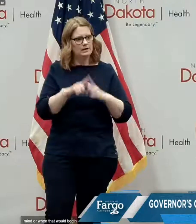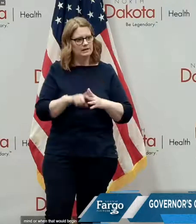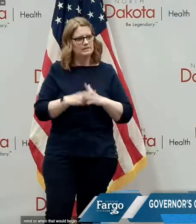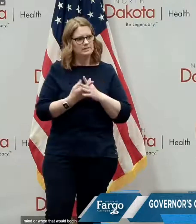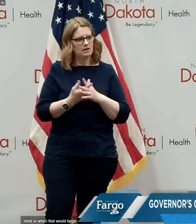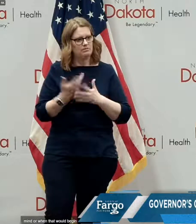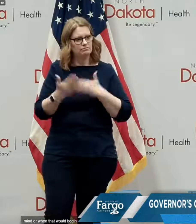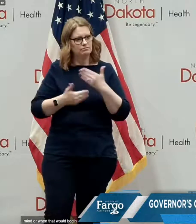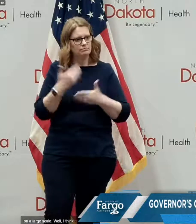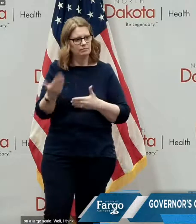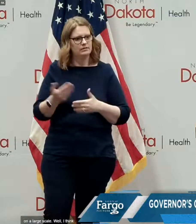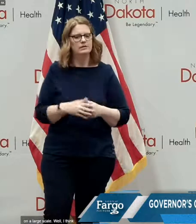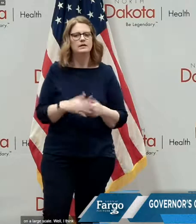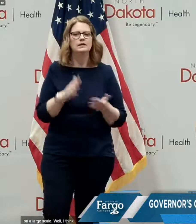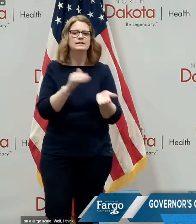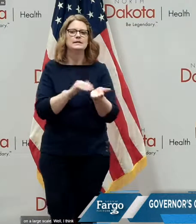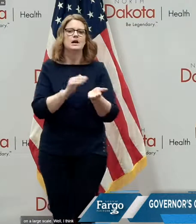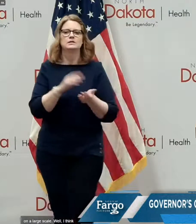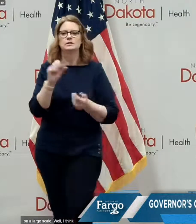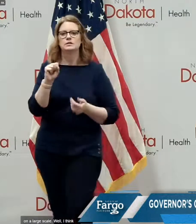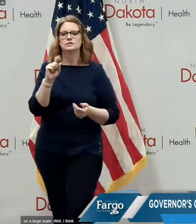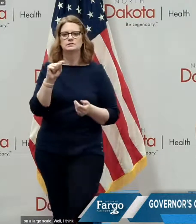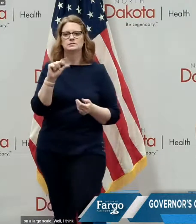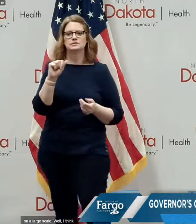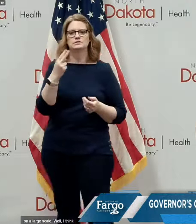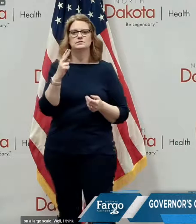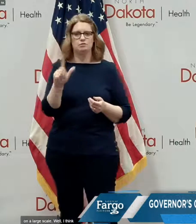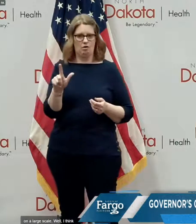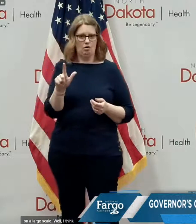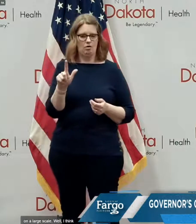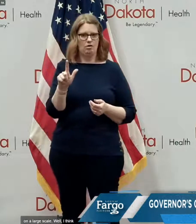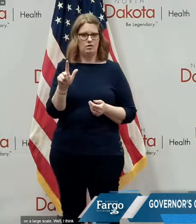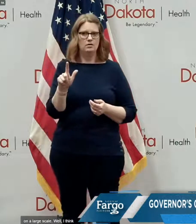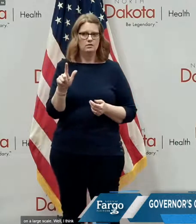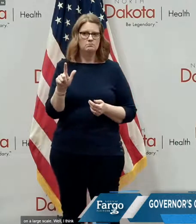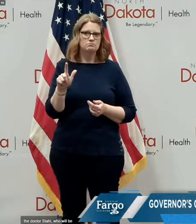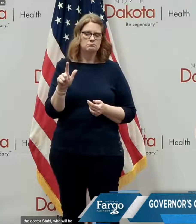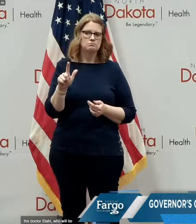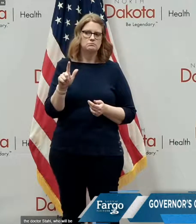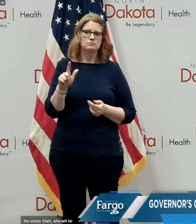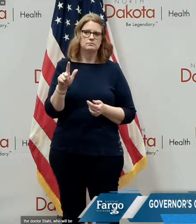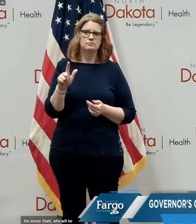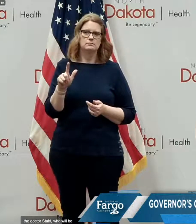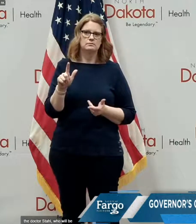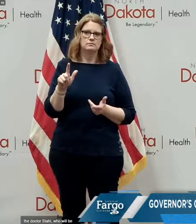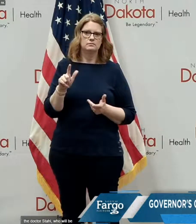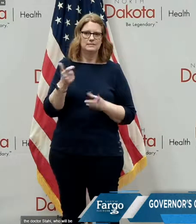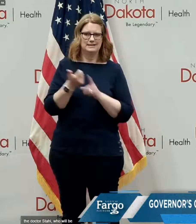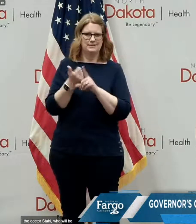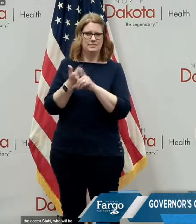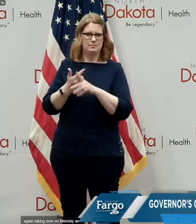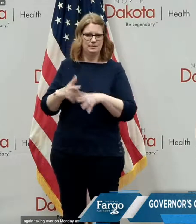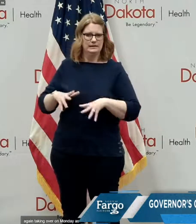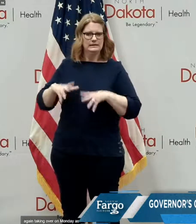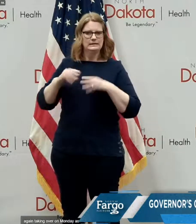that Dr. Stahl, who will be again taking over on Monday as the interim health officer, has